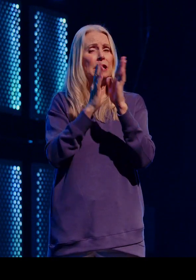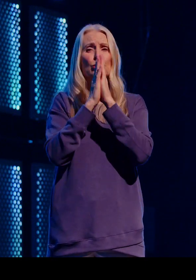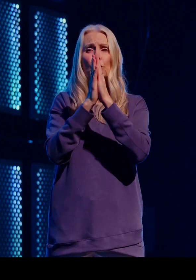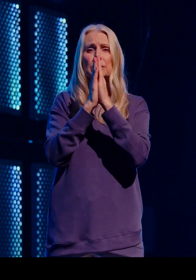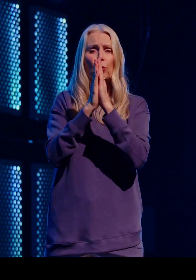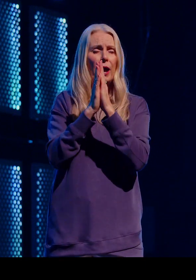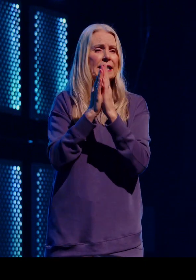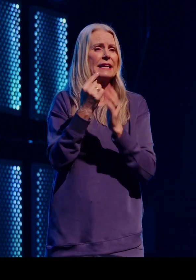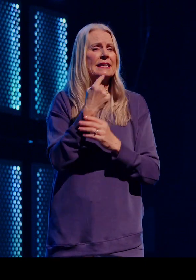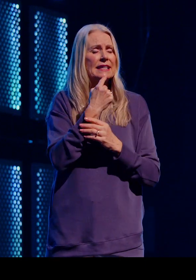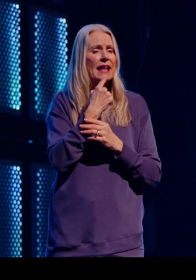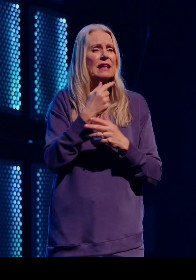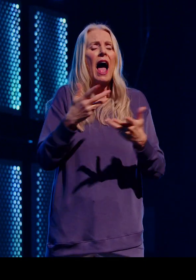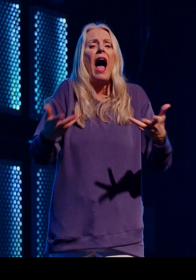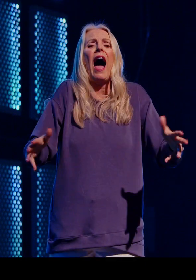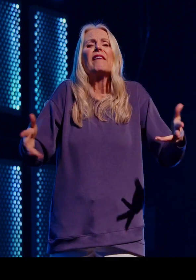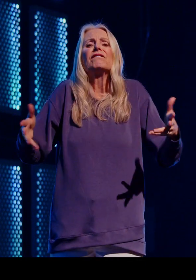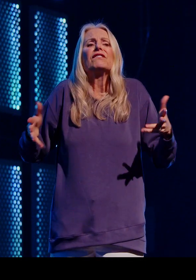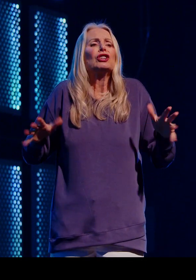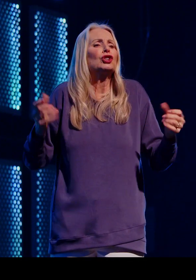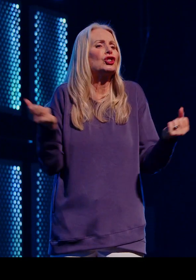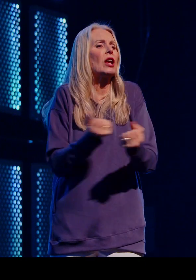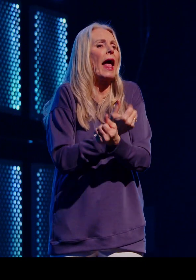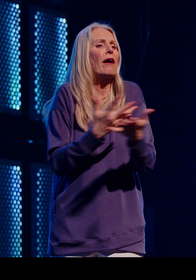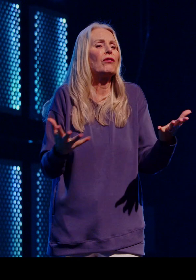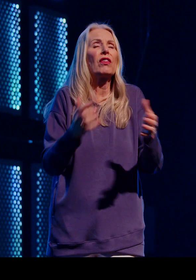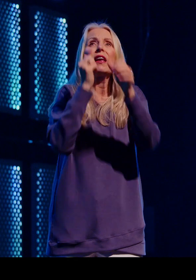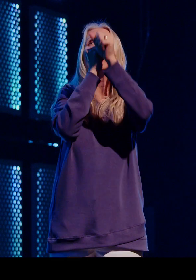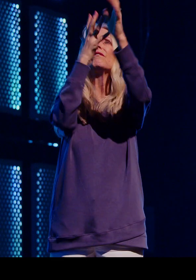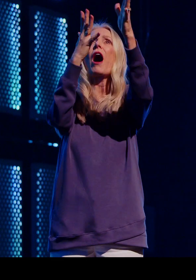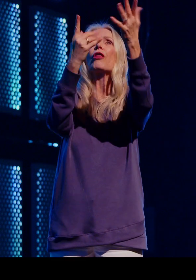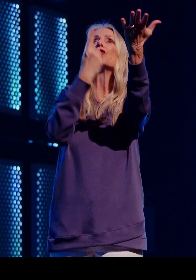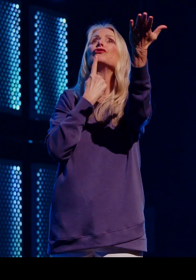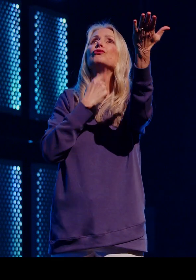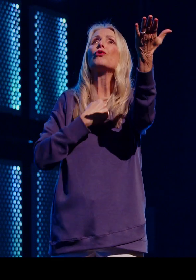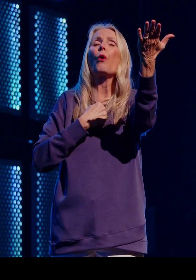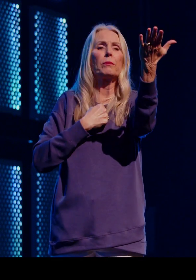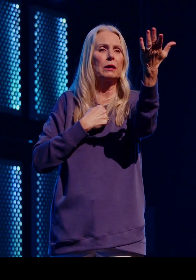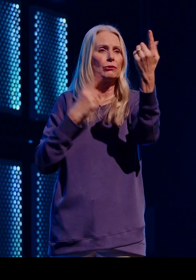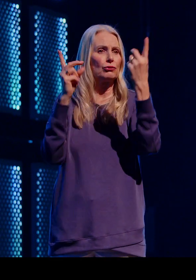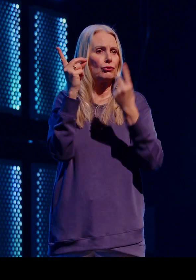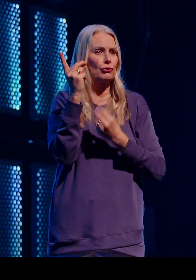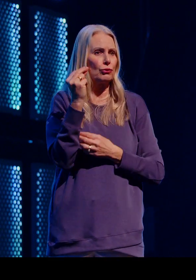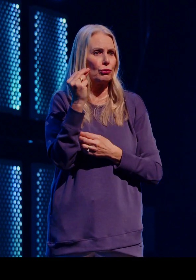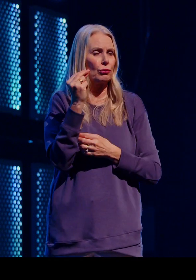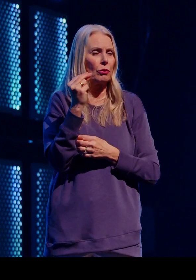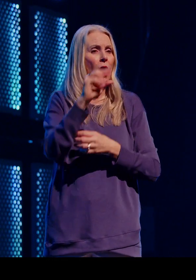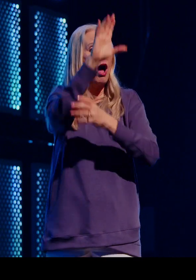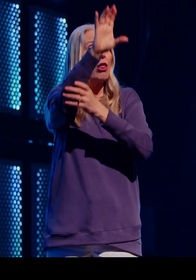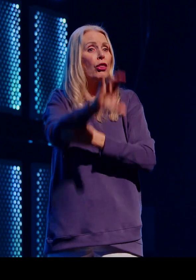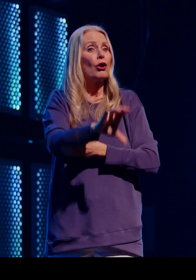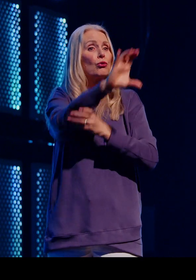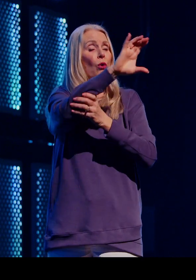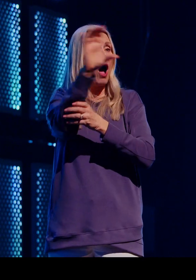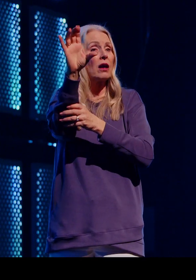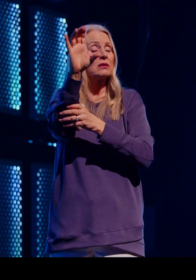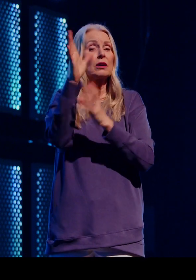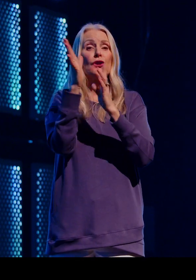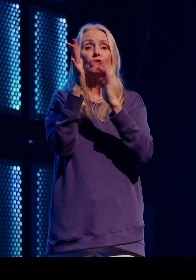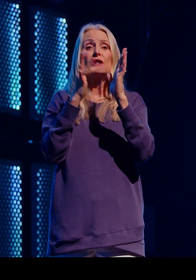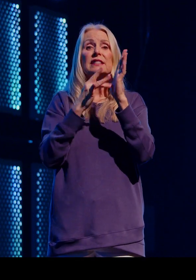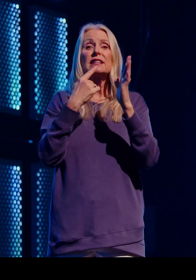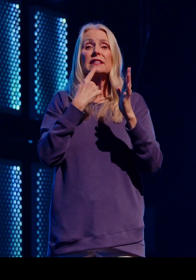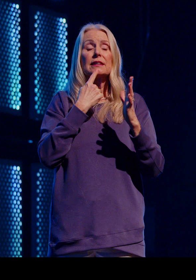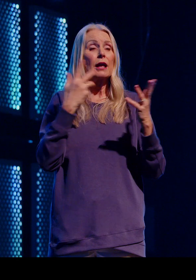has come to the point where he has finished everything that the Father had given him to do. On the cross, he says, it is finished.